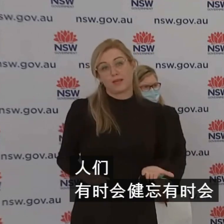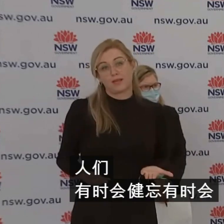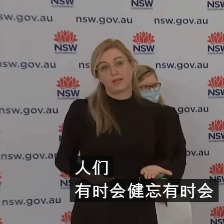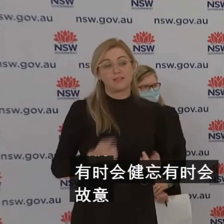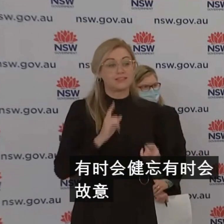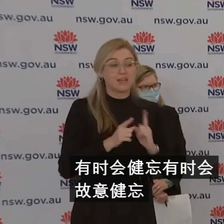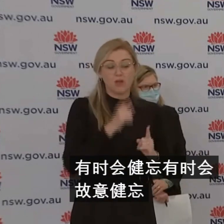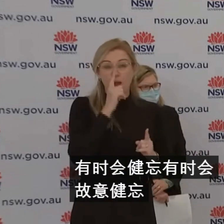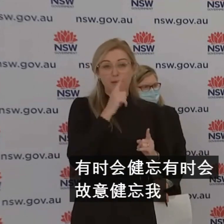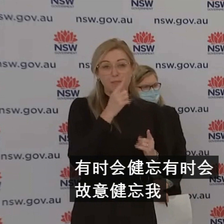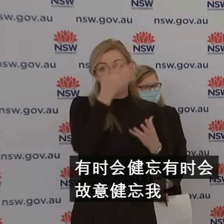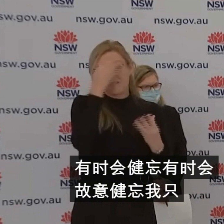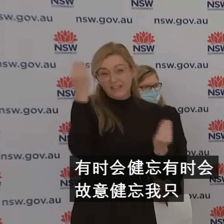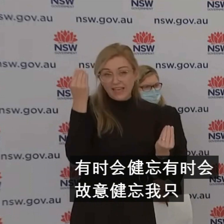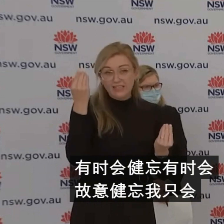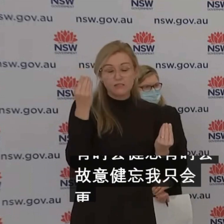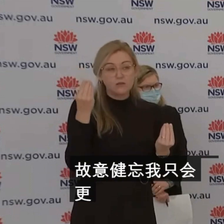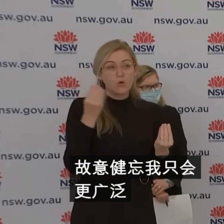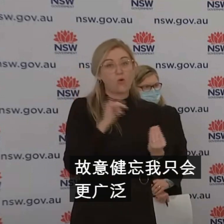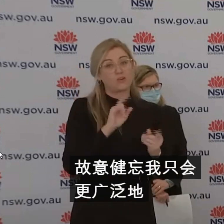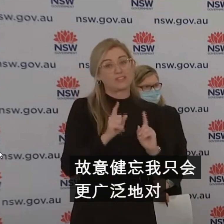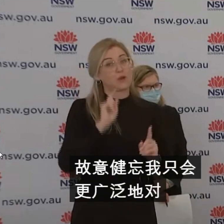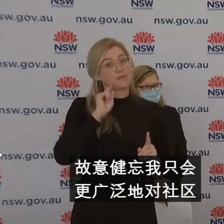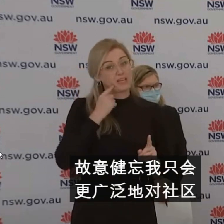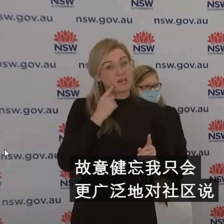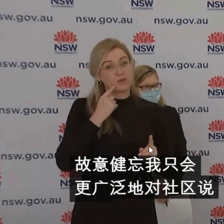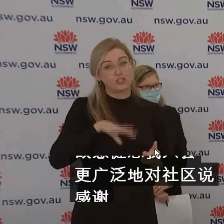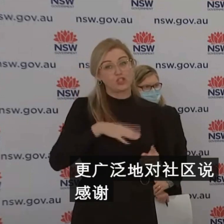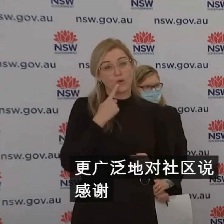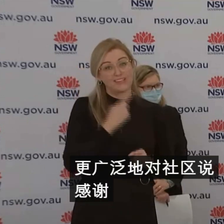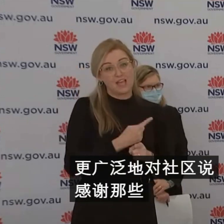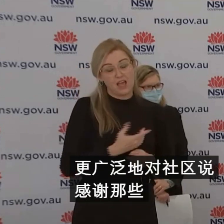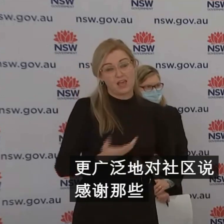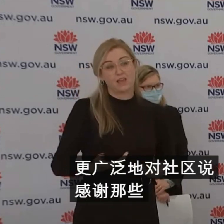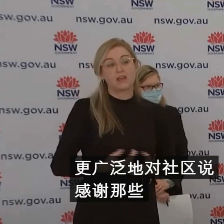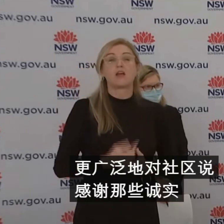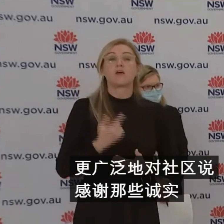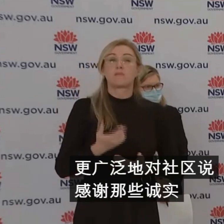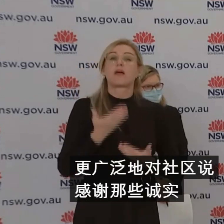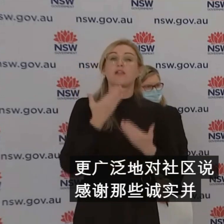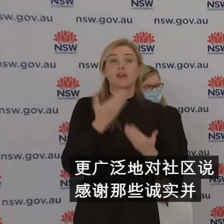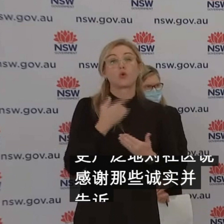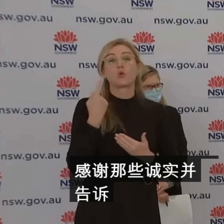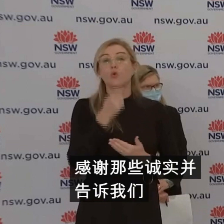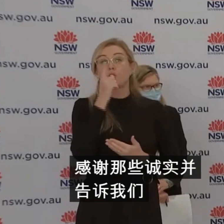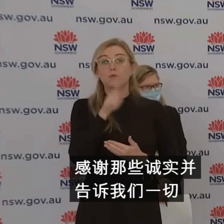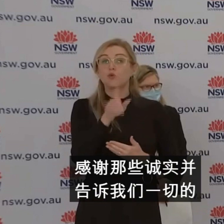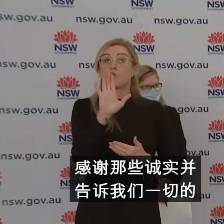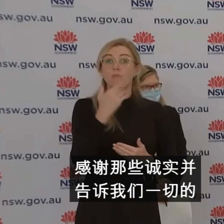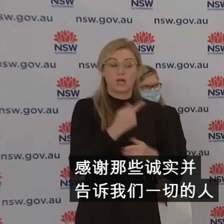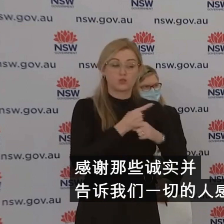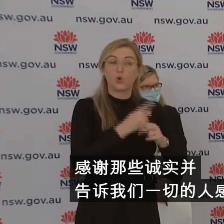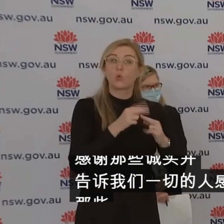forgetful, sometimes deliberately forgetful. I'll just say this to the community more broadly. Thank you to those who are so honest and tell us